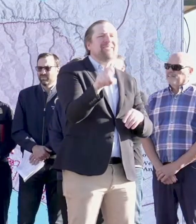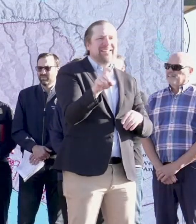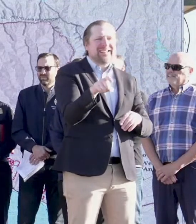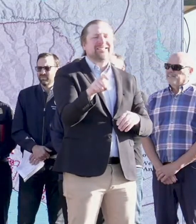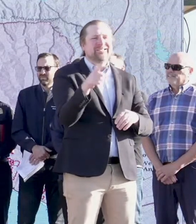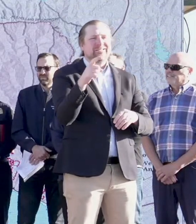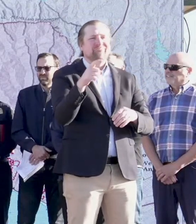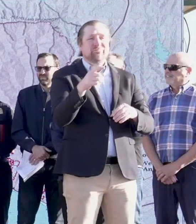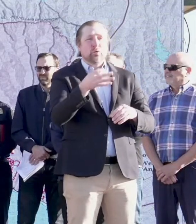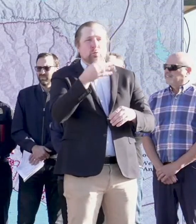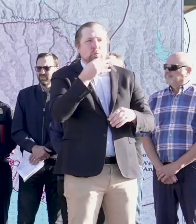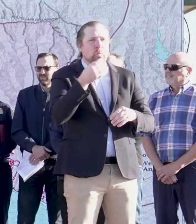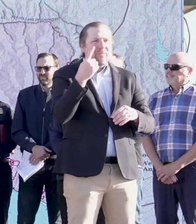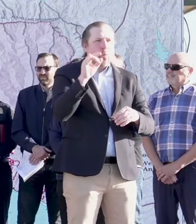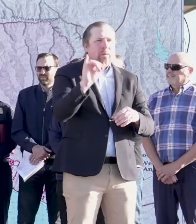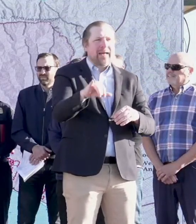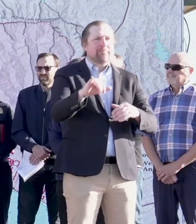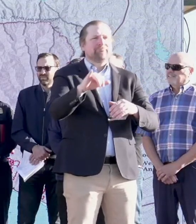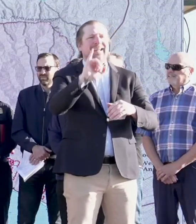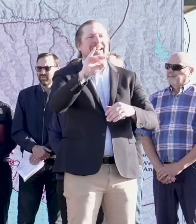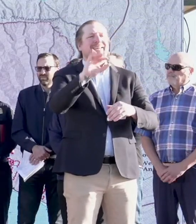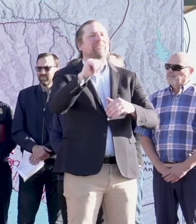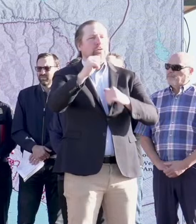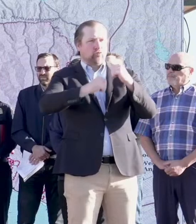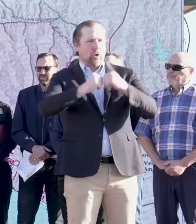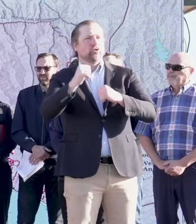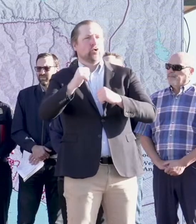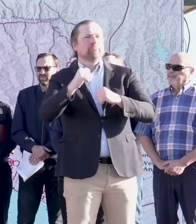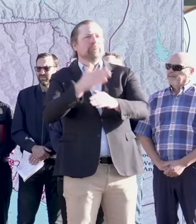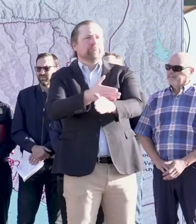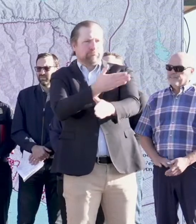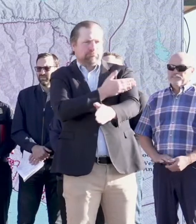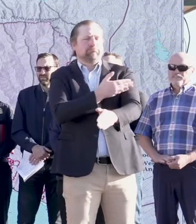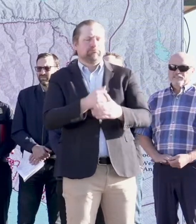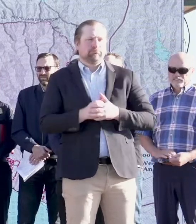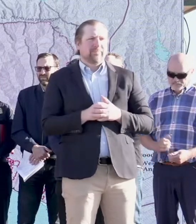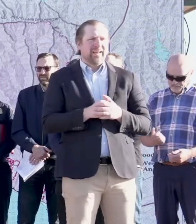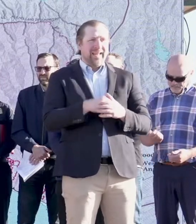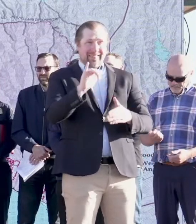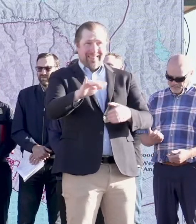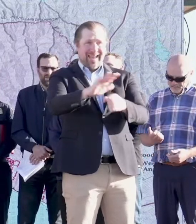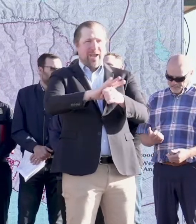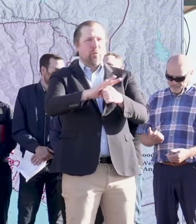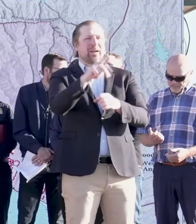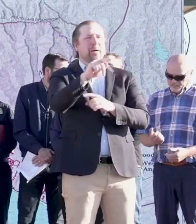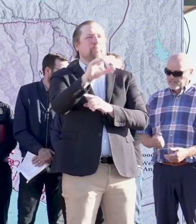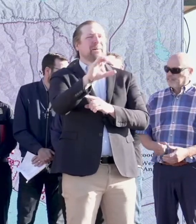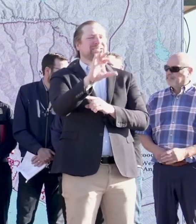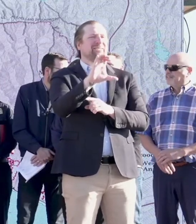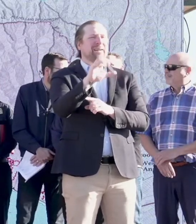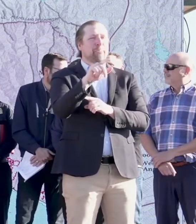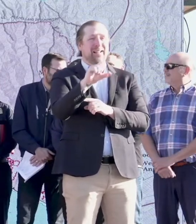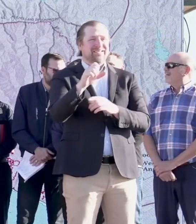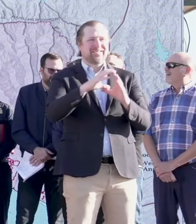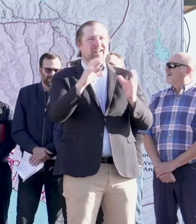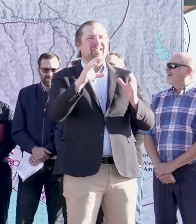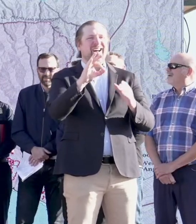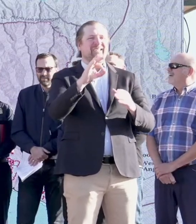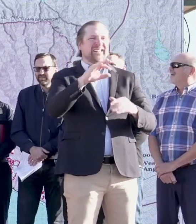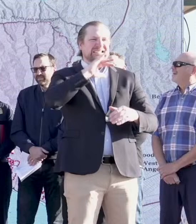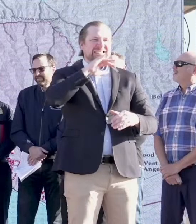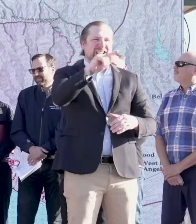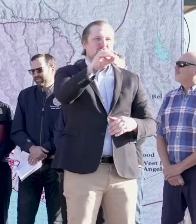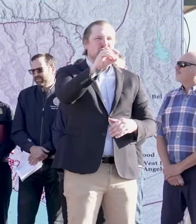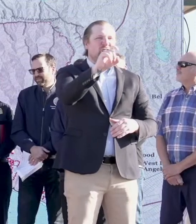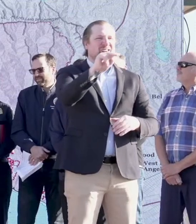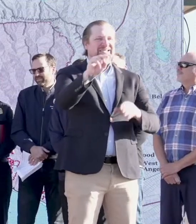to need in terms of that infrastructure moving forward. Understand, in that area, there's currently a lot of toxins